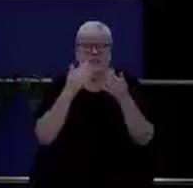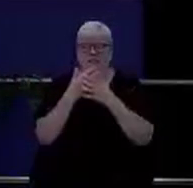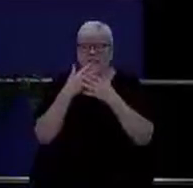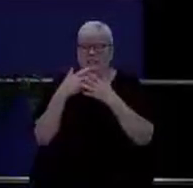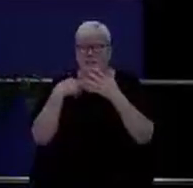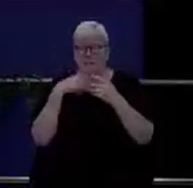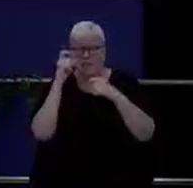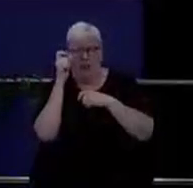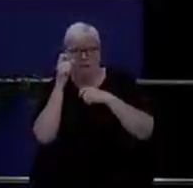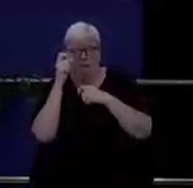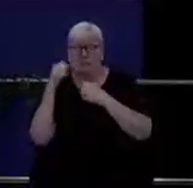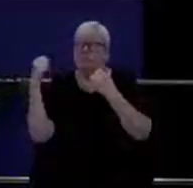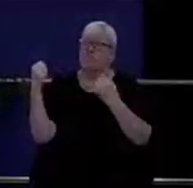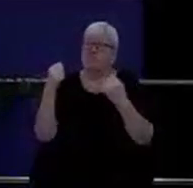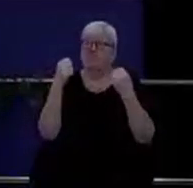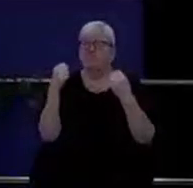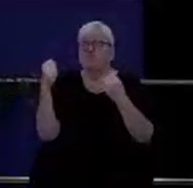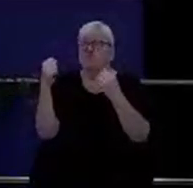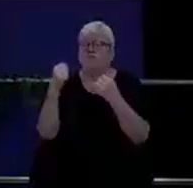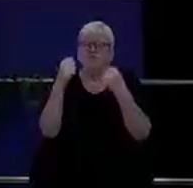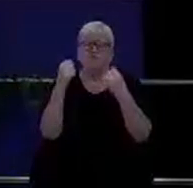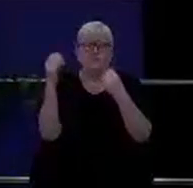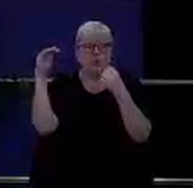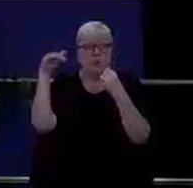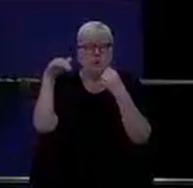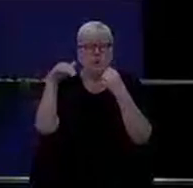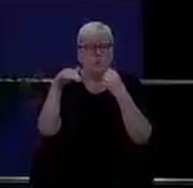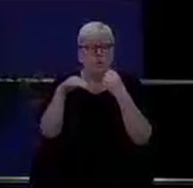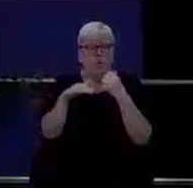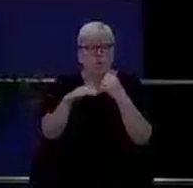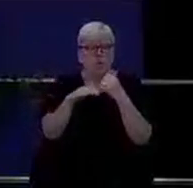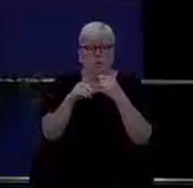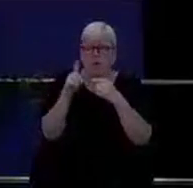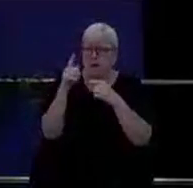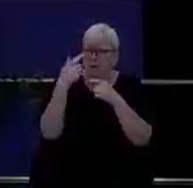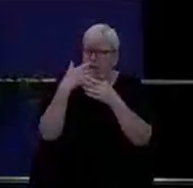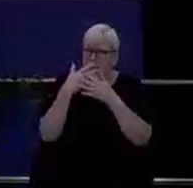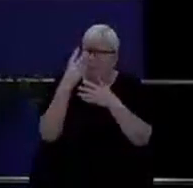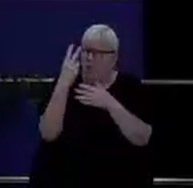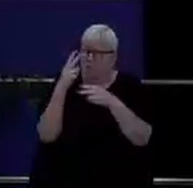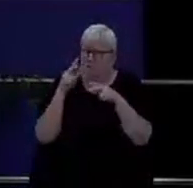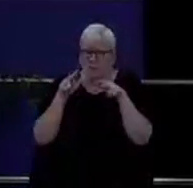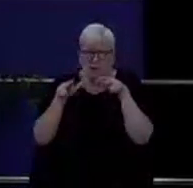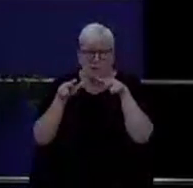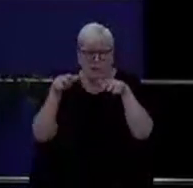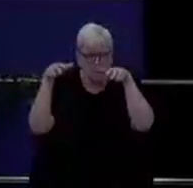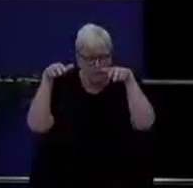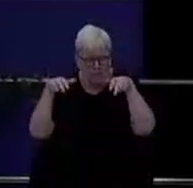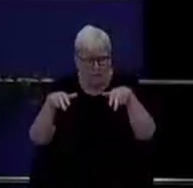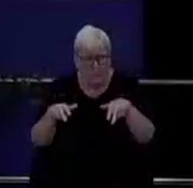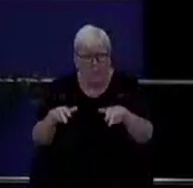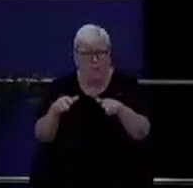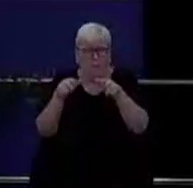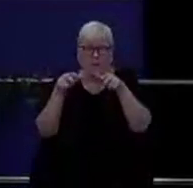along the coast road, I noticed that the steep snow-covered slope beside me was scored with two sets of thin parallel lines